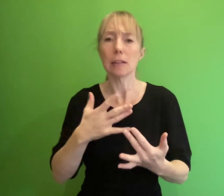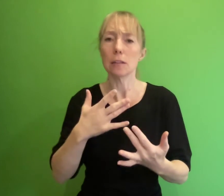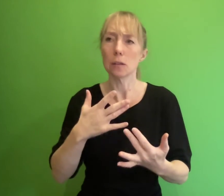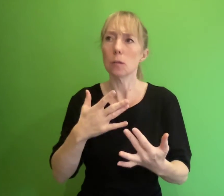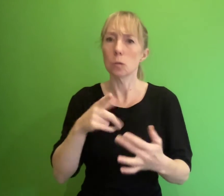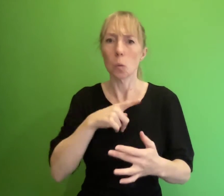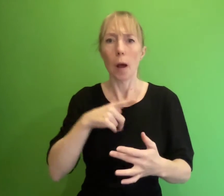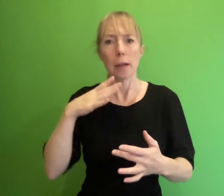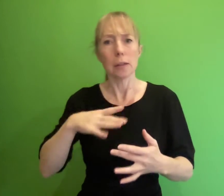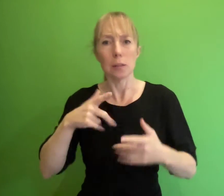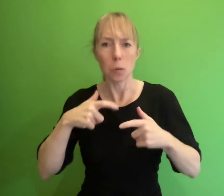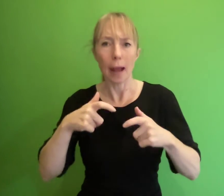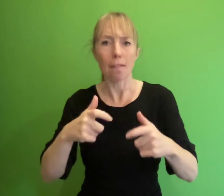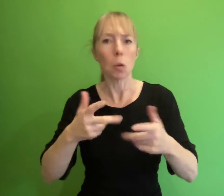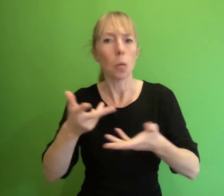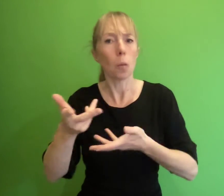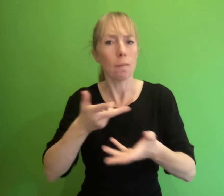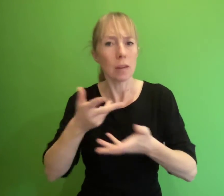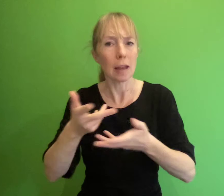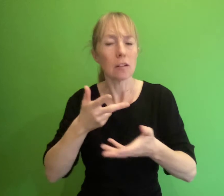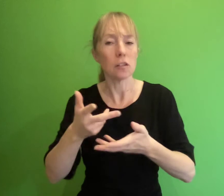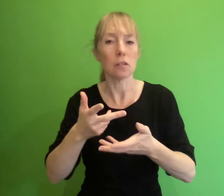conversations. Writers Focus Group participant.